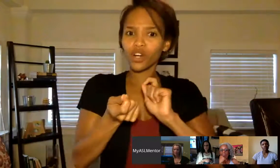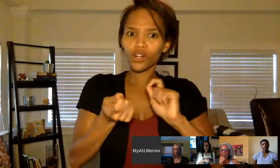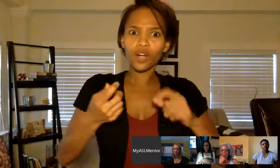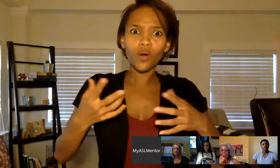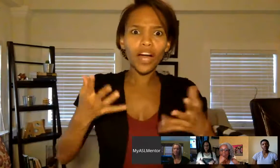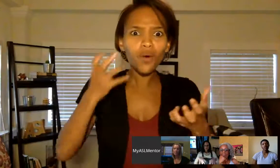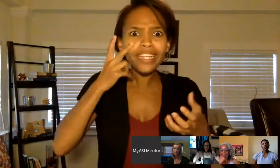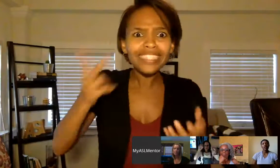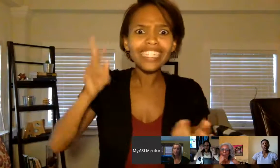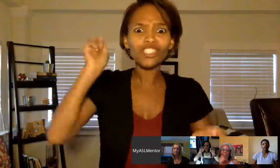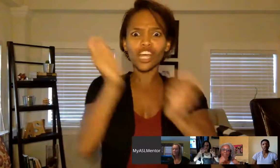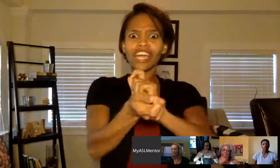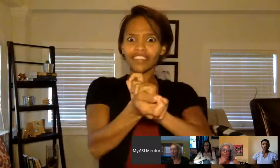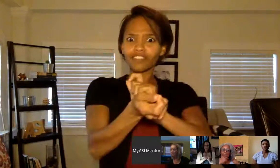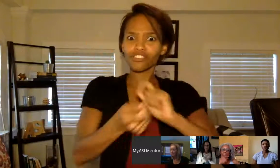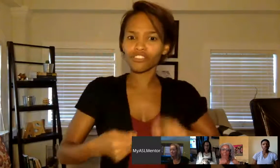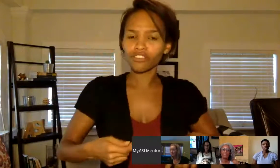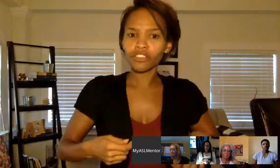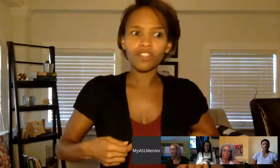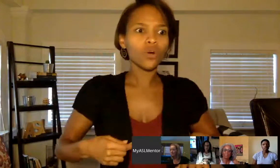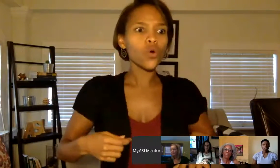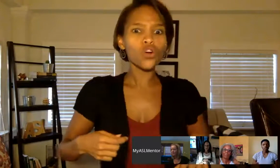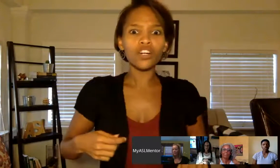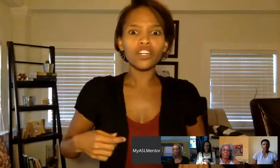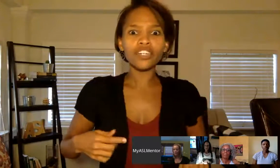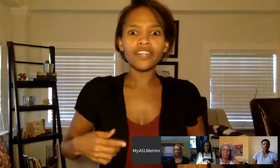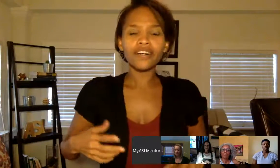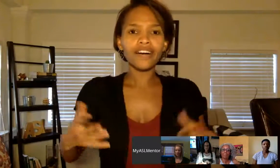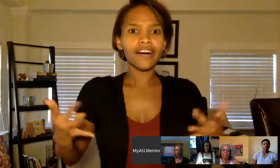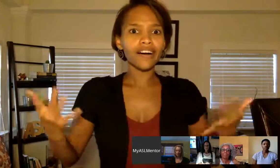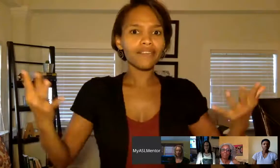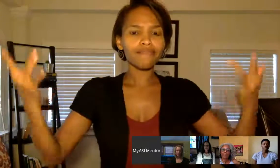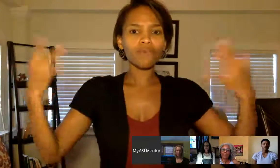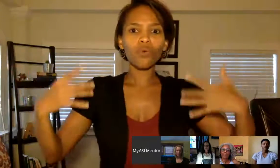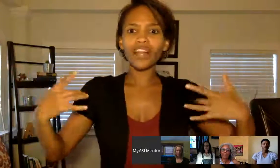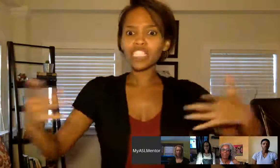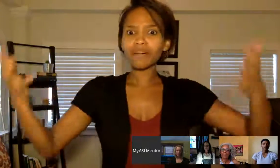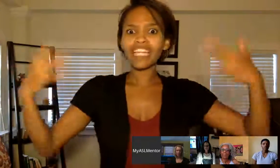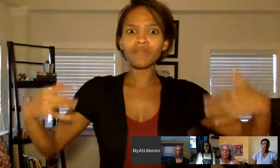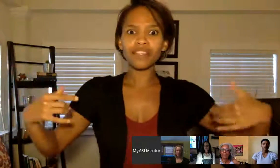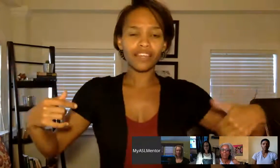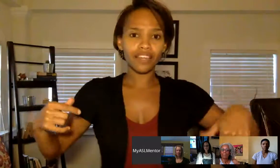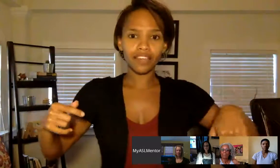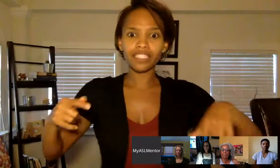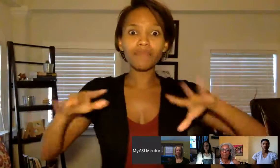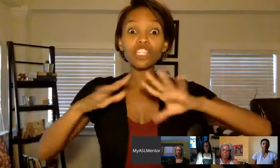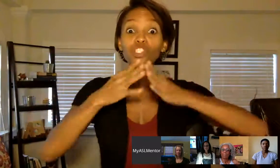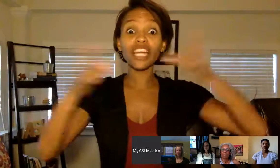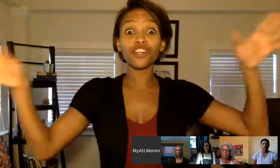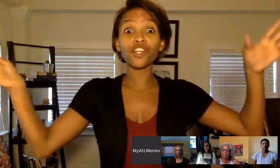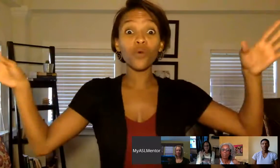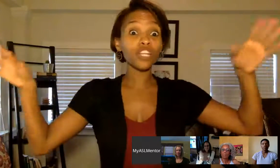change, or I want to see change, or what